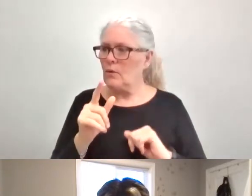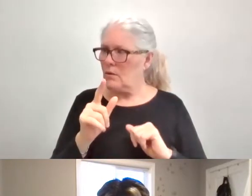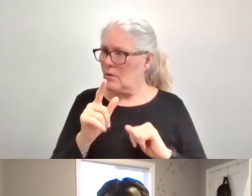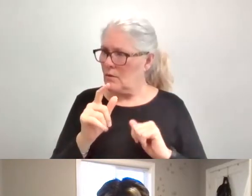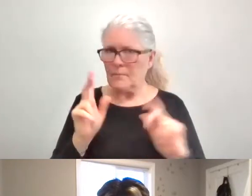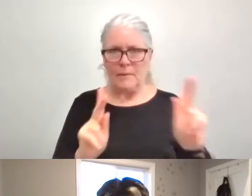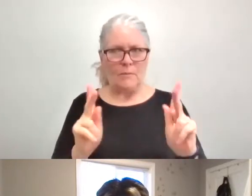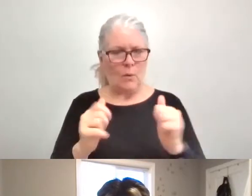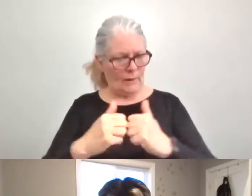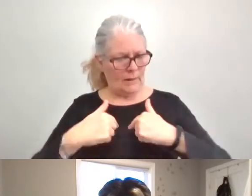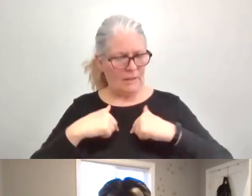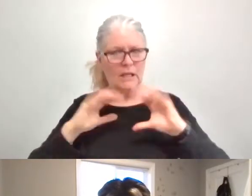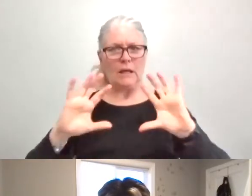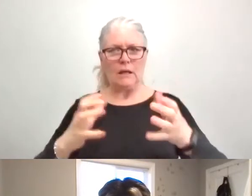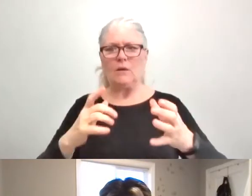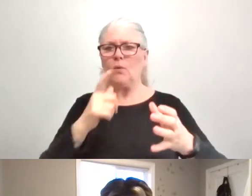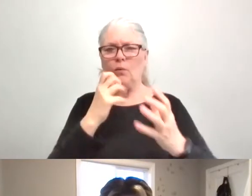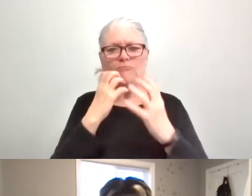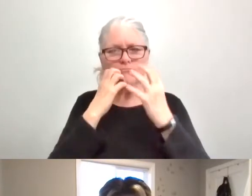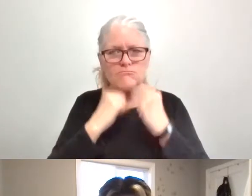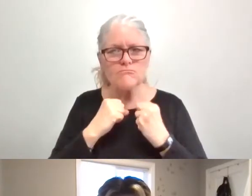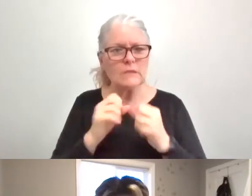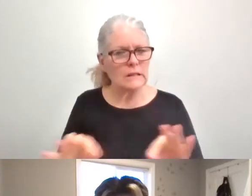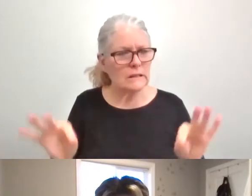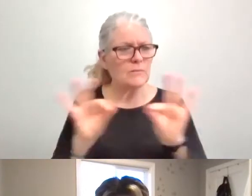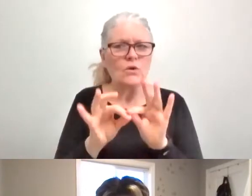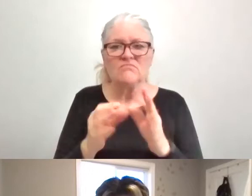you. Thanks.